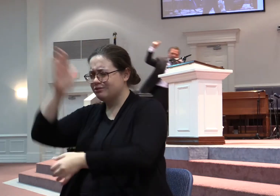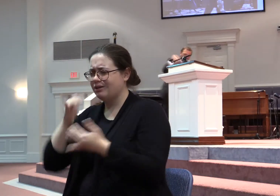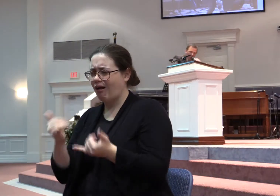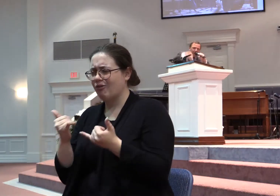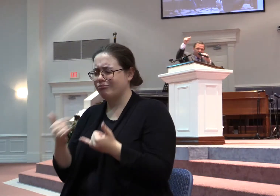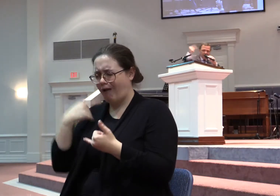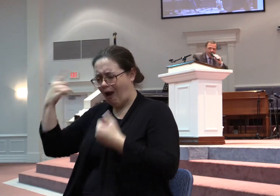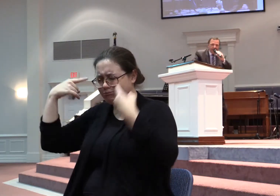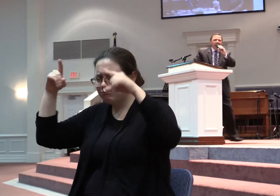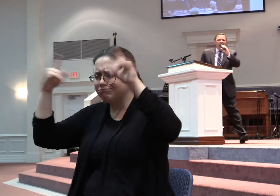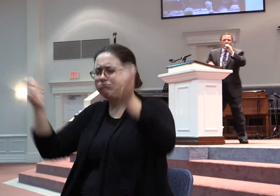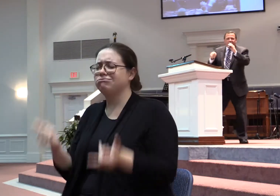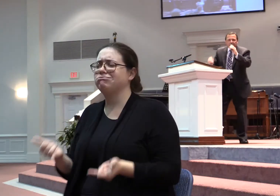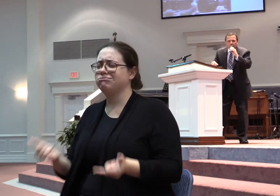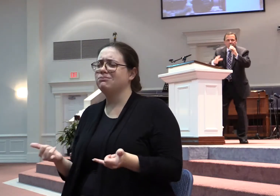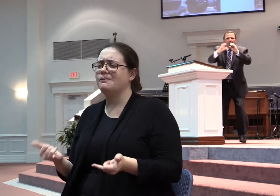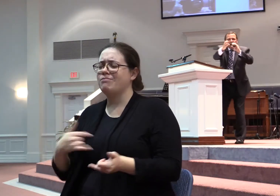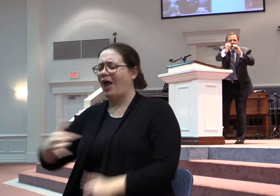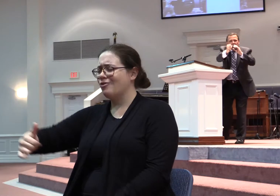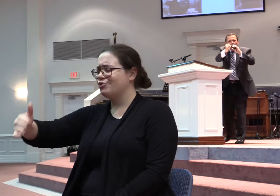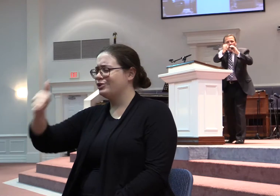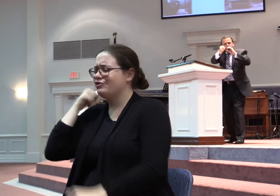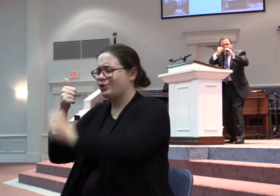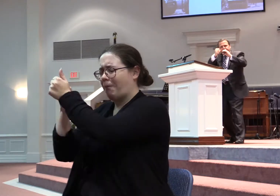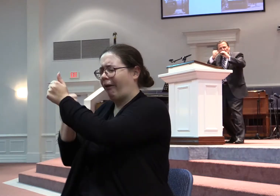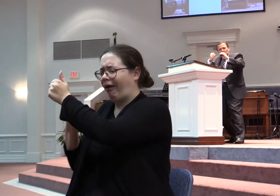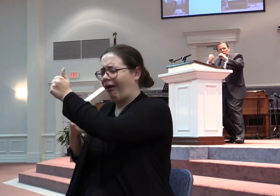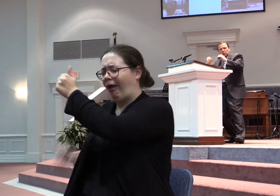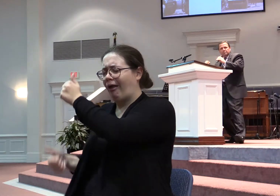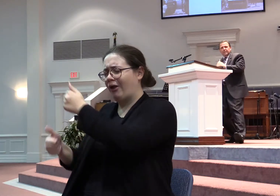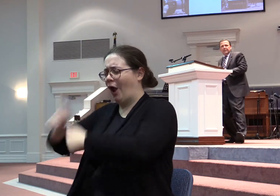be victorious today. I refuse to let the world.